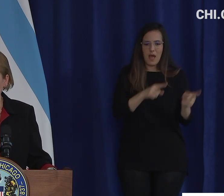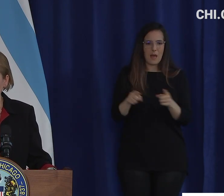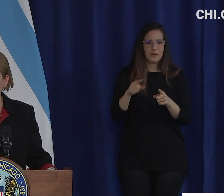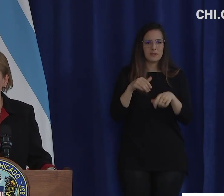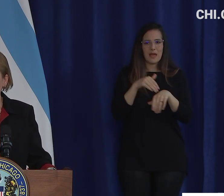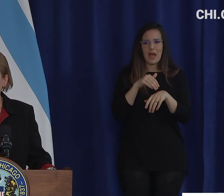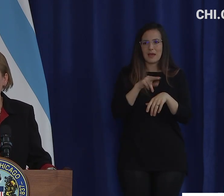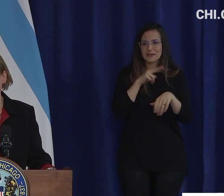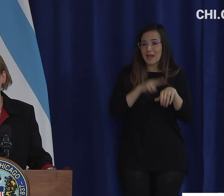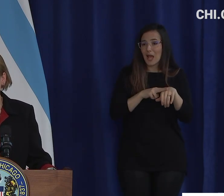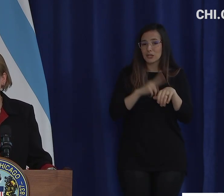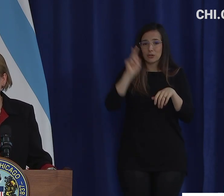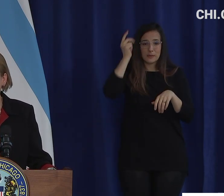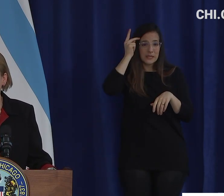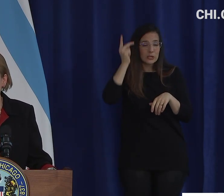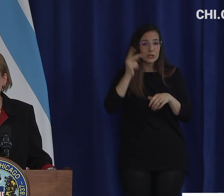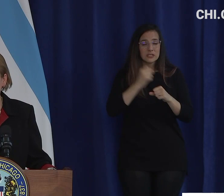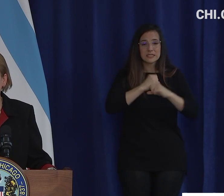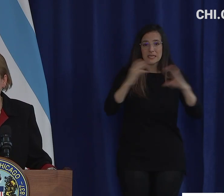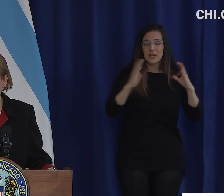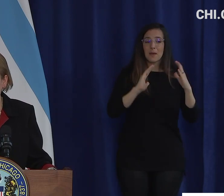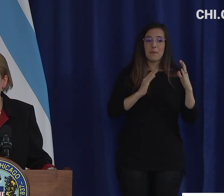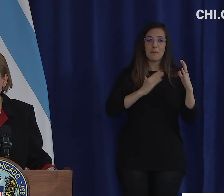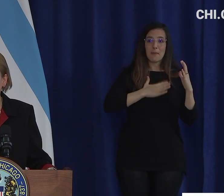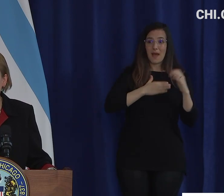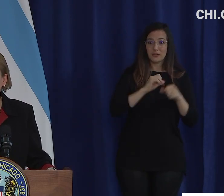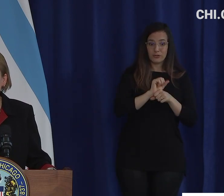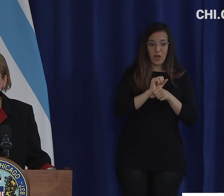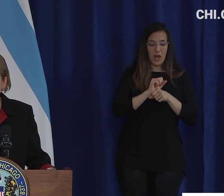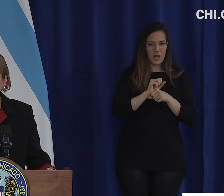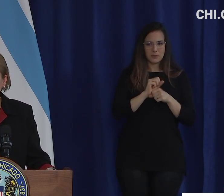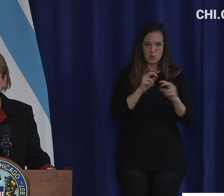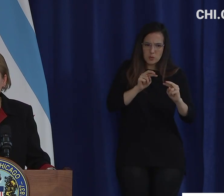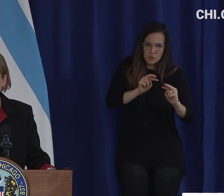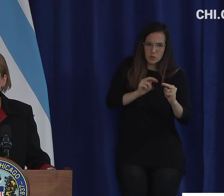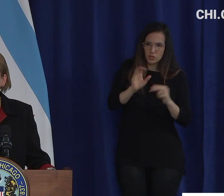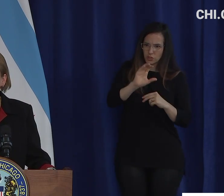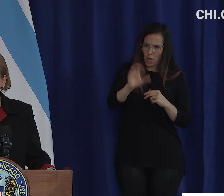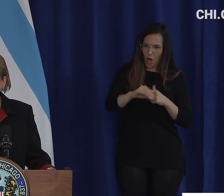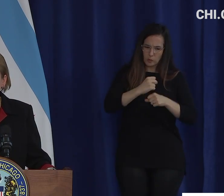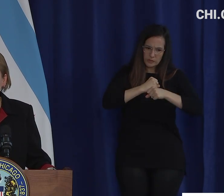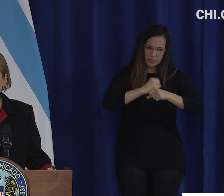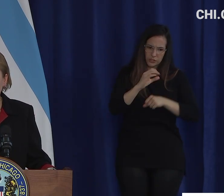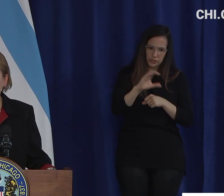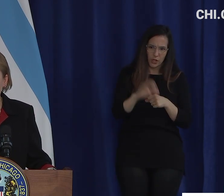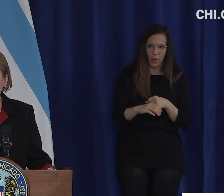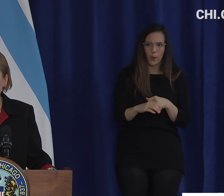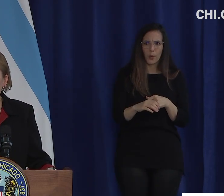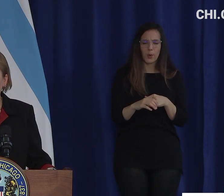job here is to do everything that we can to protect Chicago, and we will continue to do that and make